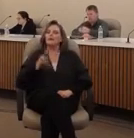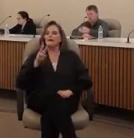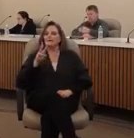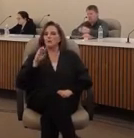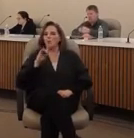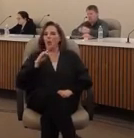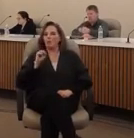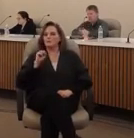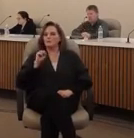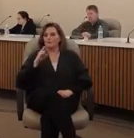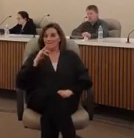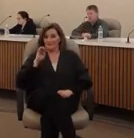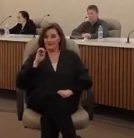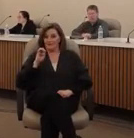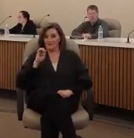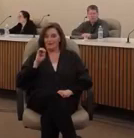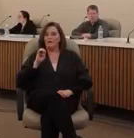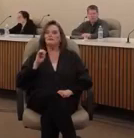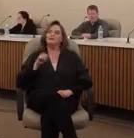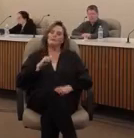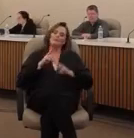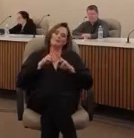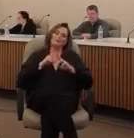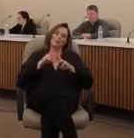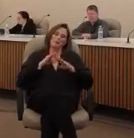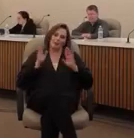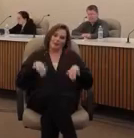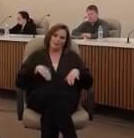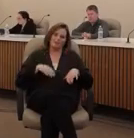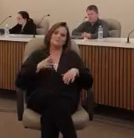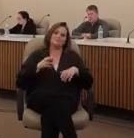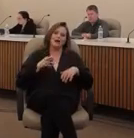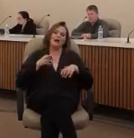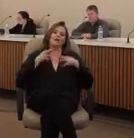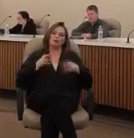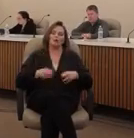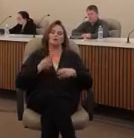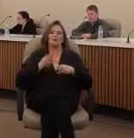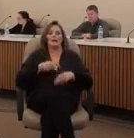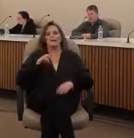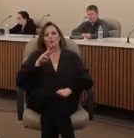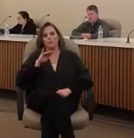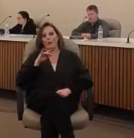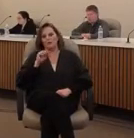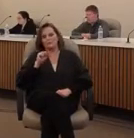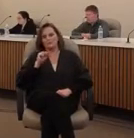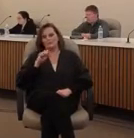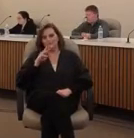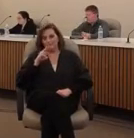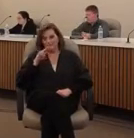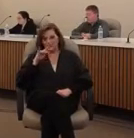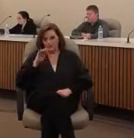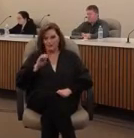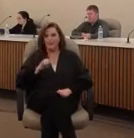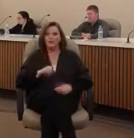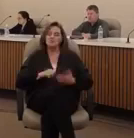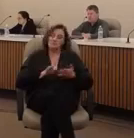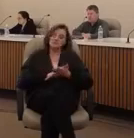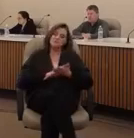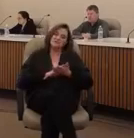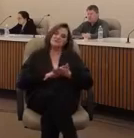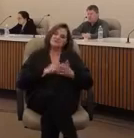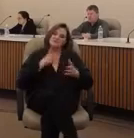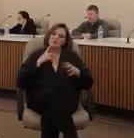Wellsville is the one that comes off side. So there's a couple houses on Wellsville and Lightfoot, but it is a decent